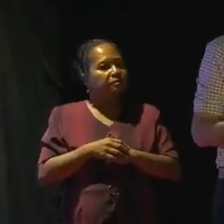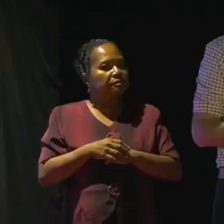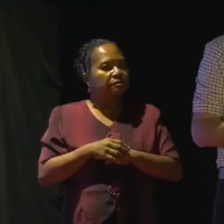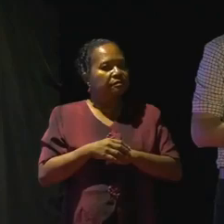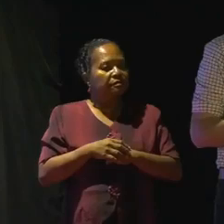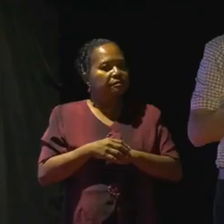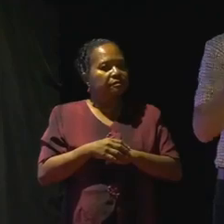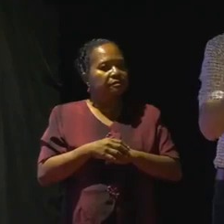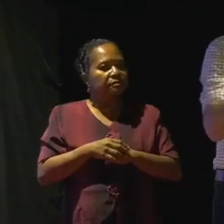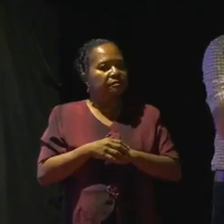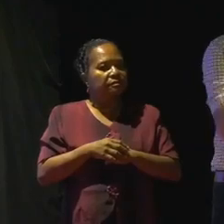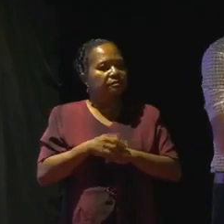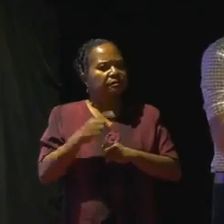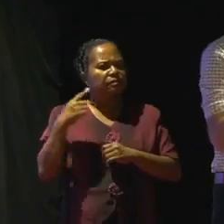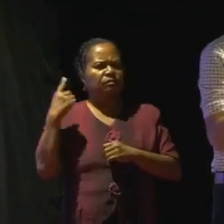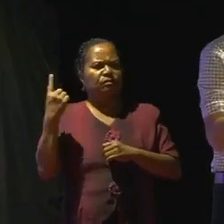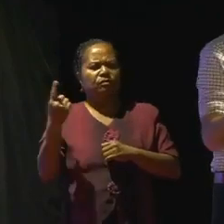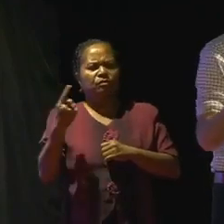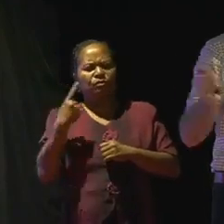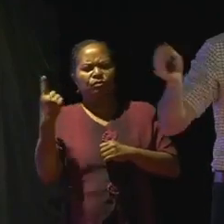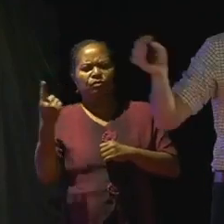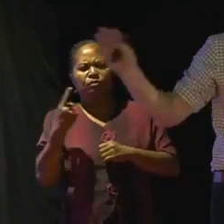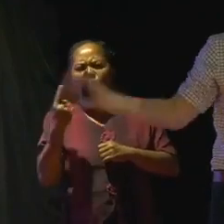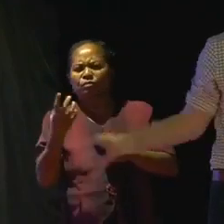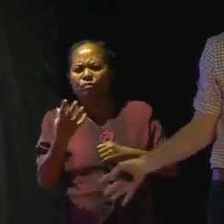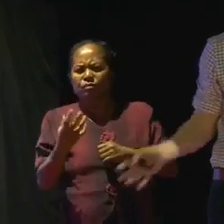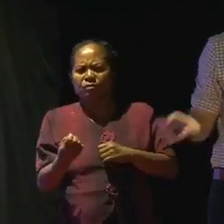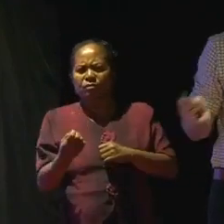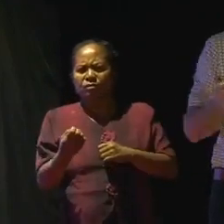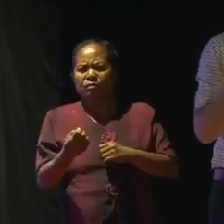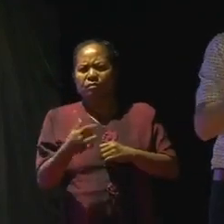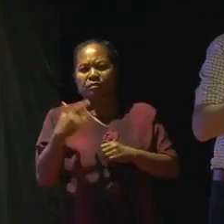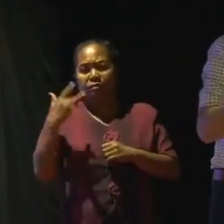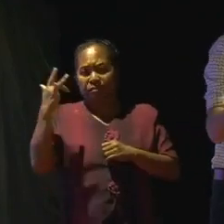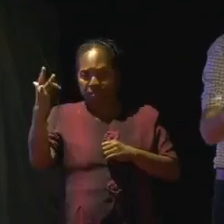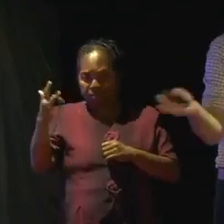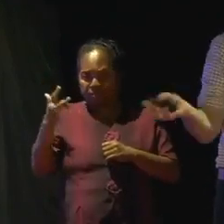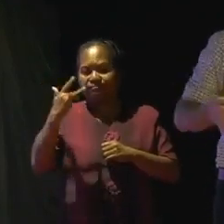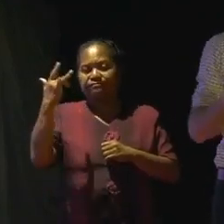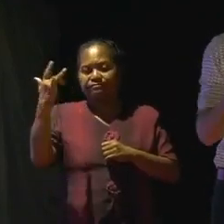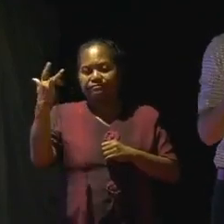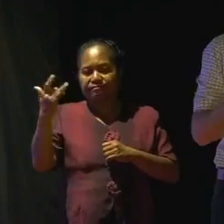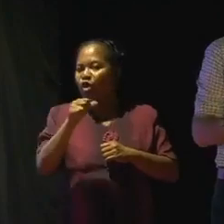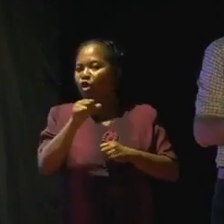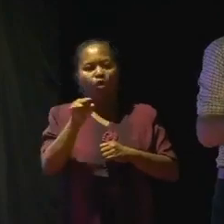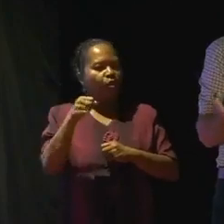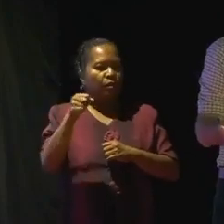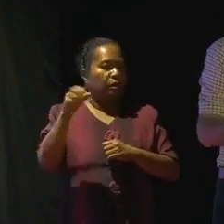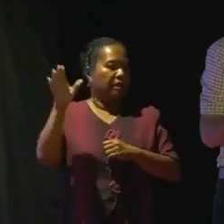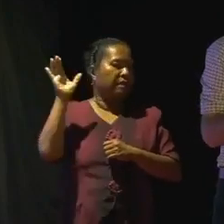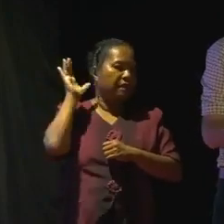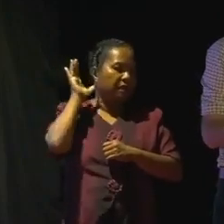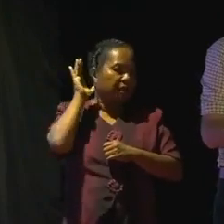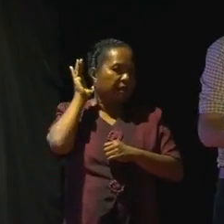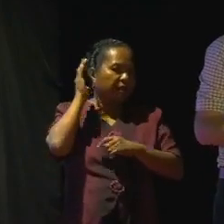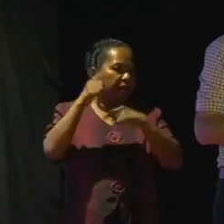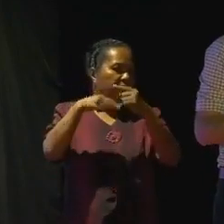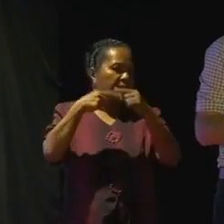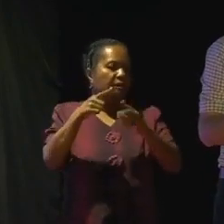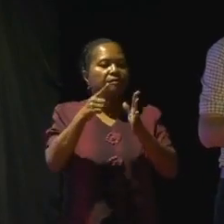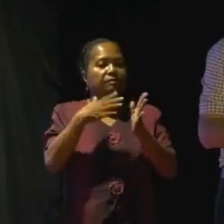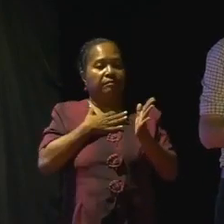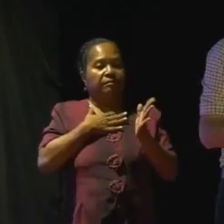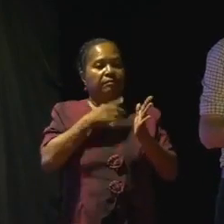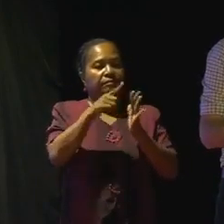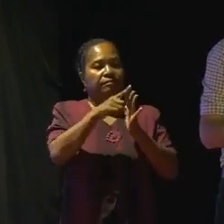aware, for those who haven't been on the website or who have not heard about MyIRC at all,